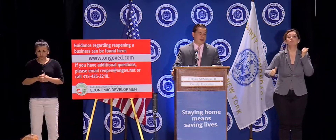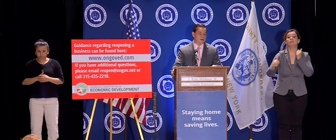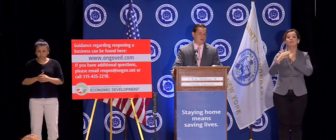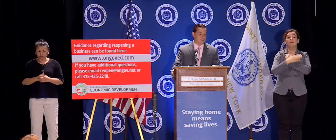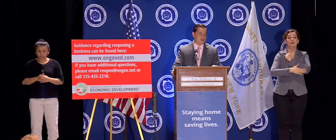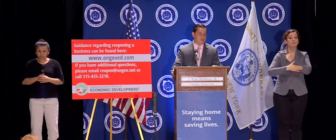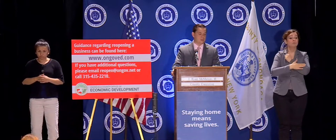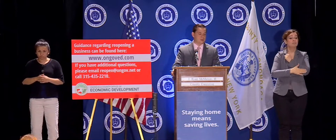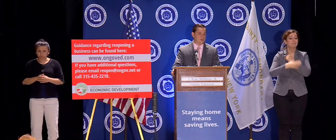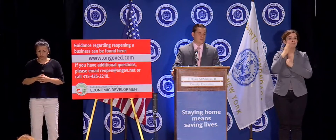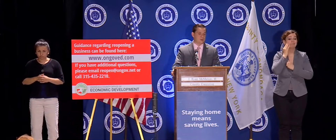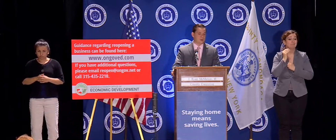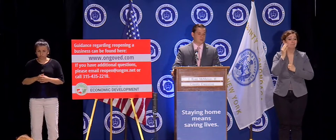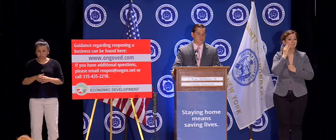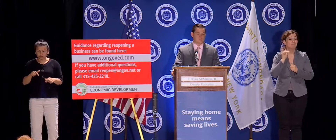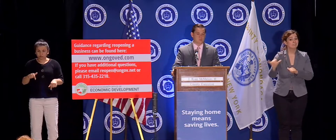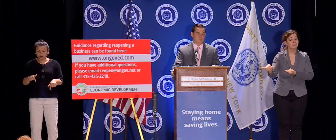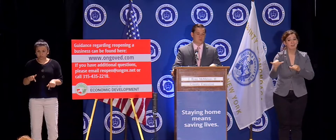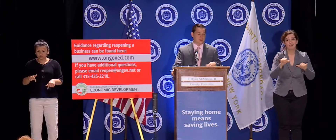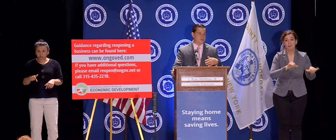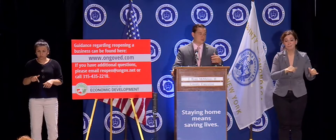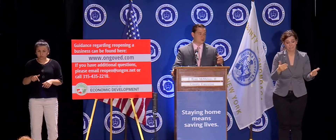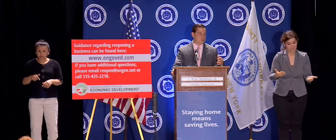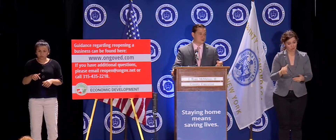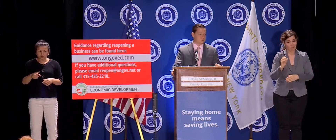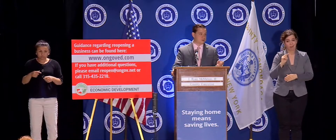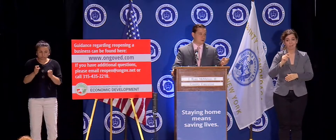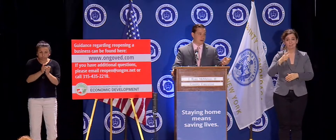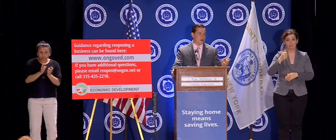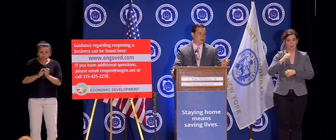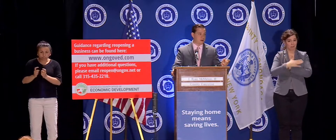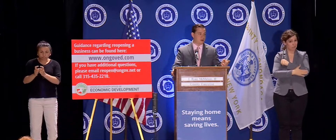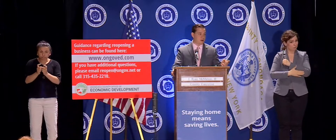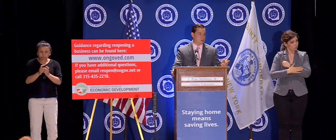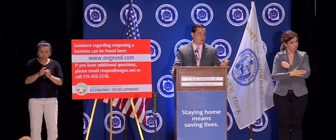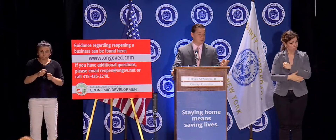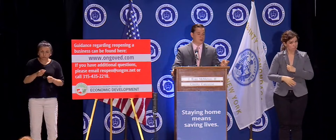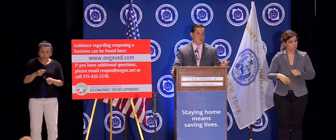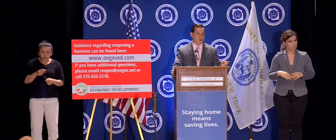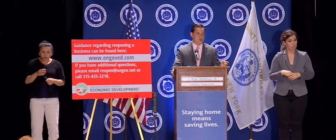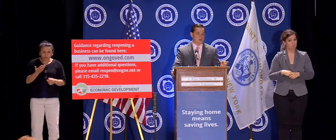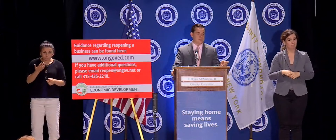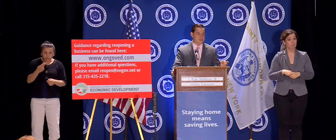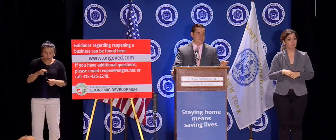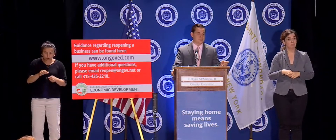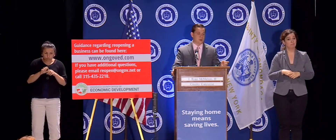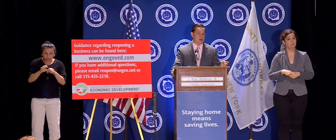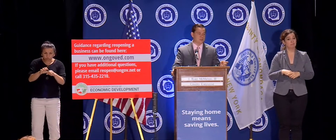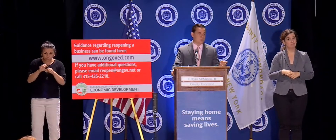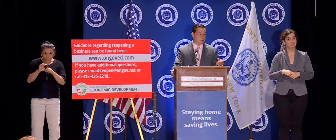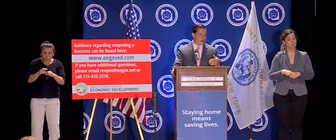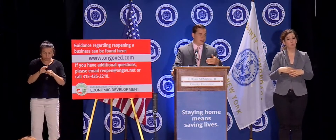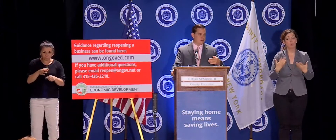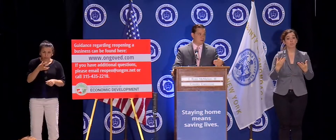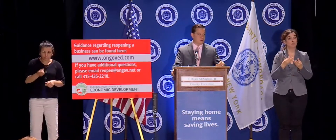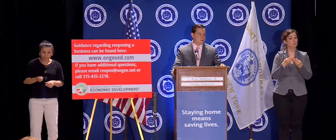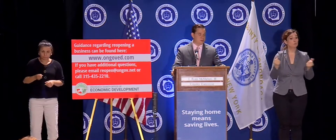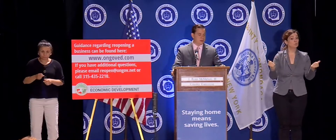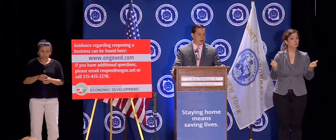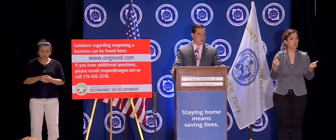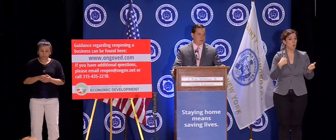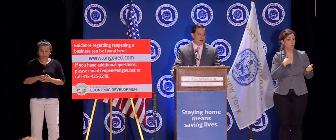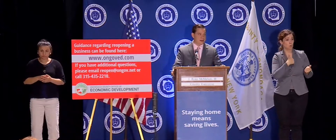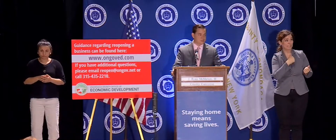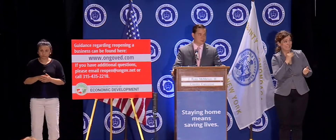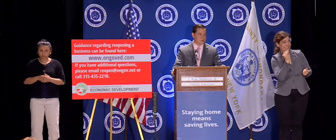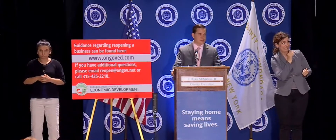over that and, you know, provided solutions. Either just don't count it in our numbers, but this is long-term. We can't have people just